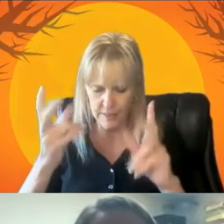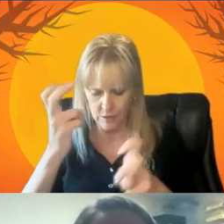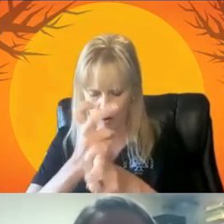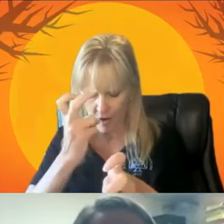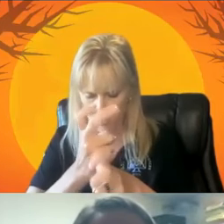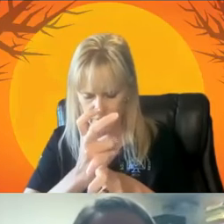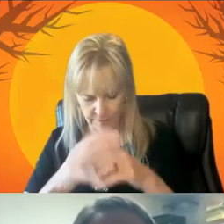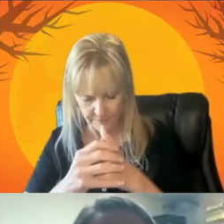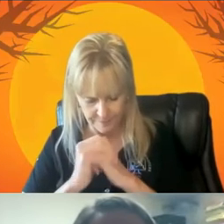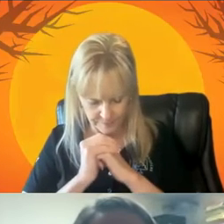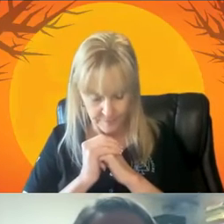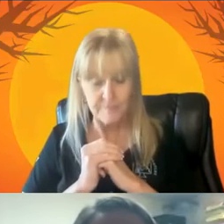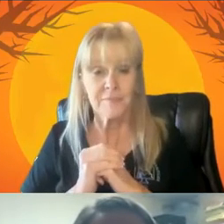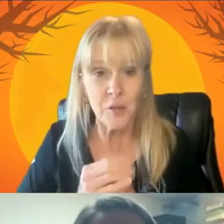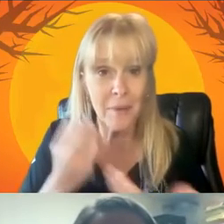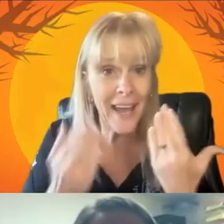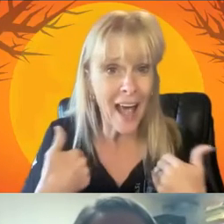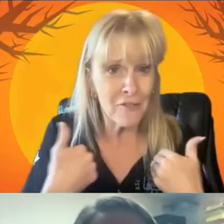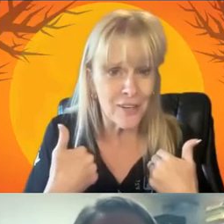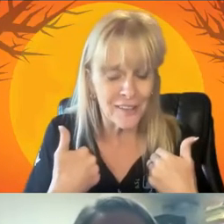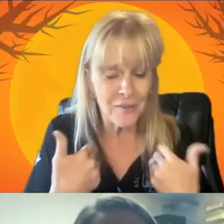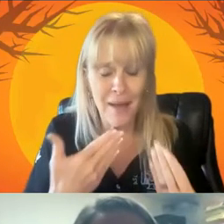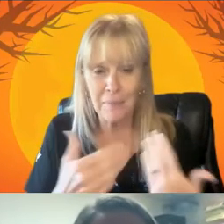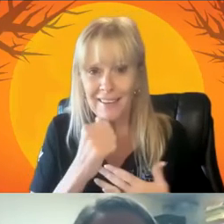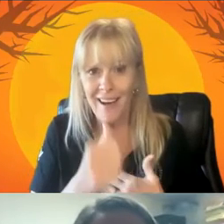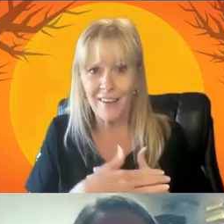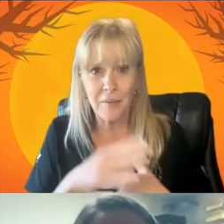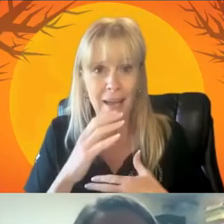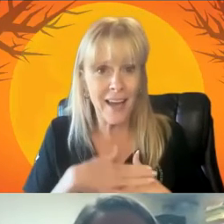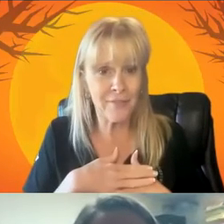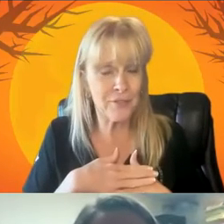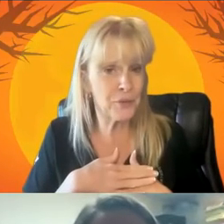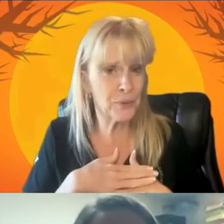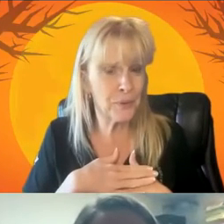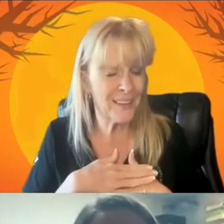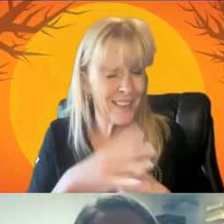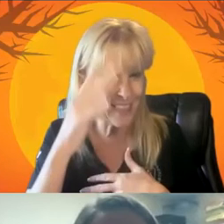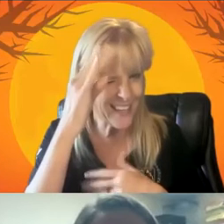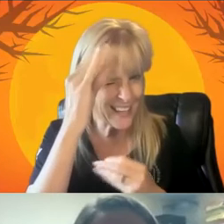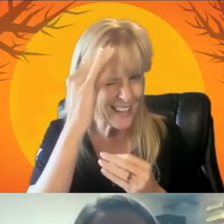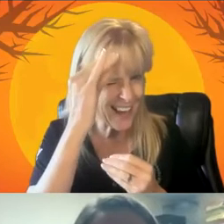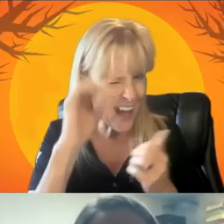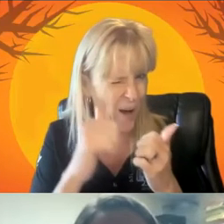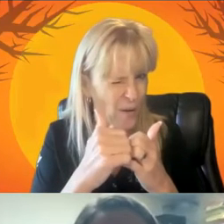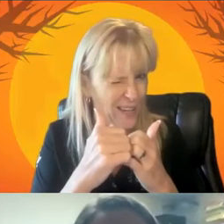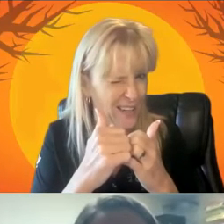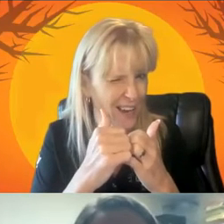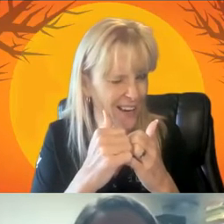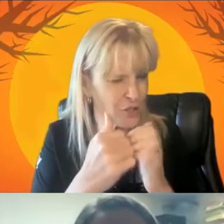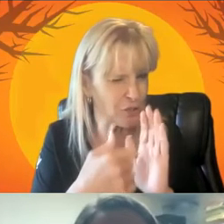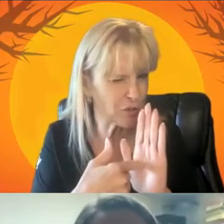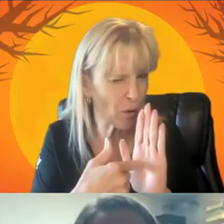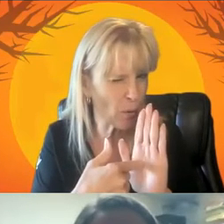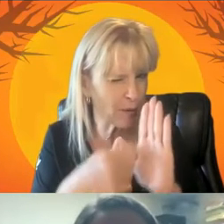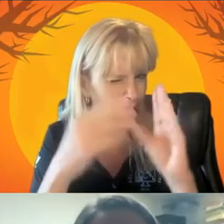This one's a little harder. You may have one, you maybe not. You may have to think, how can